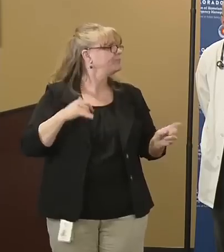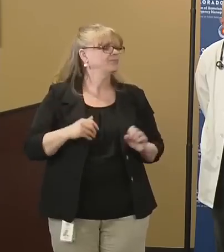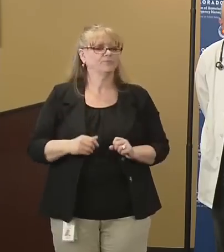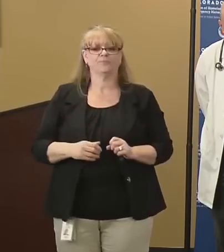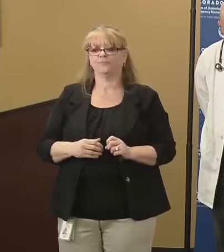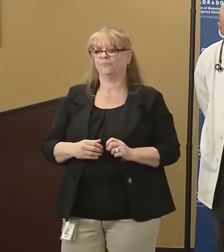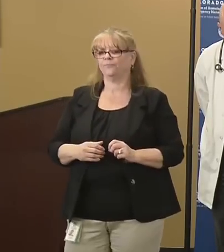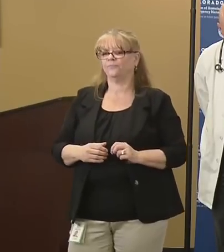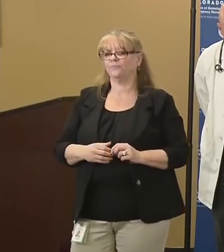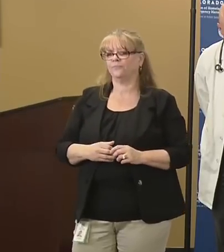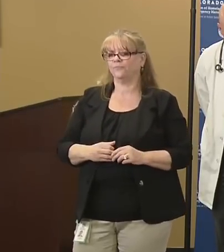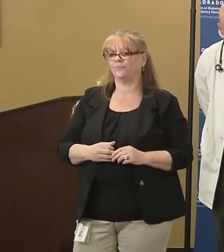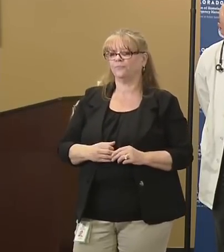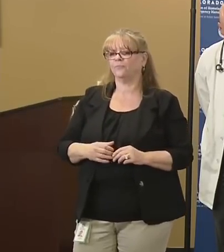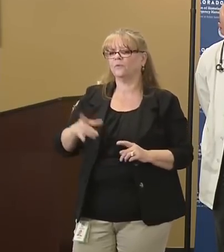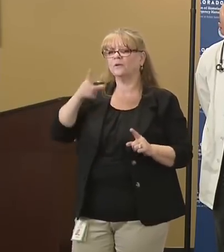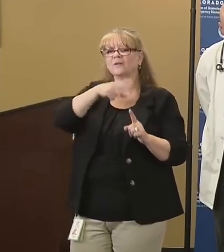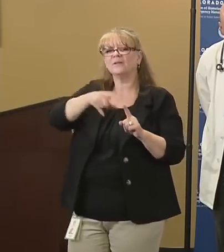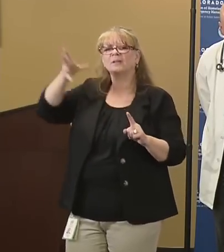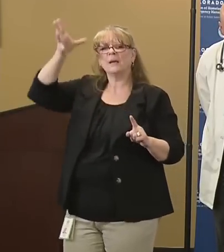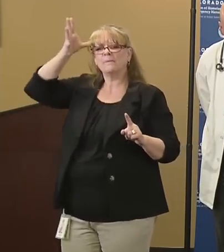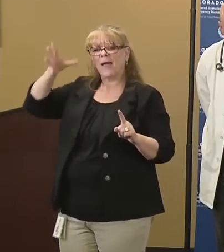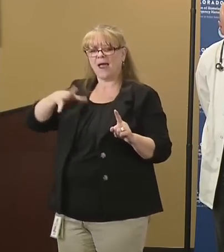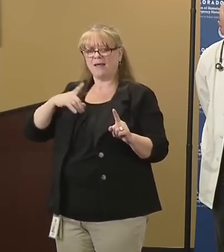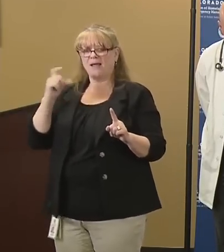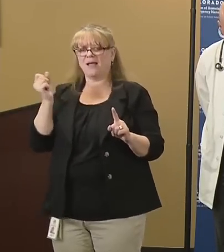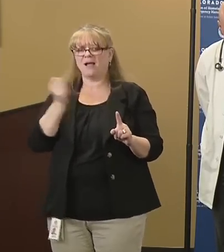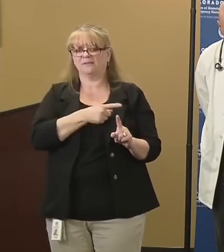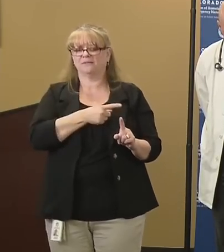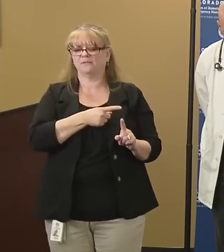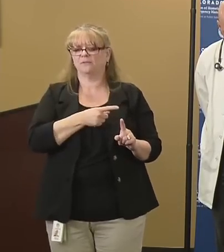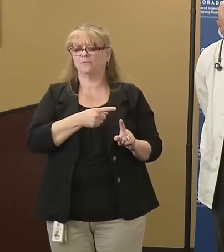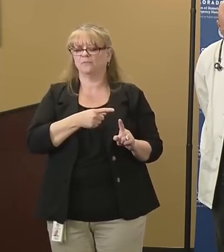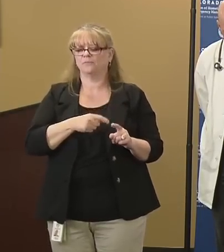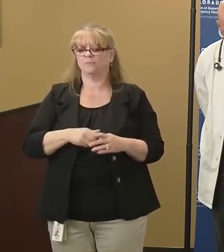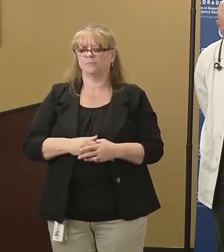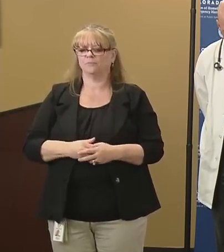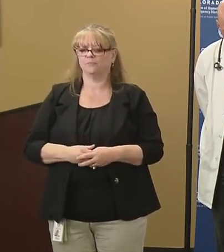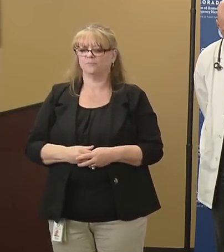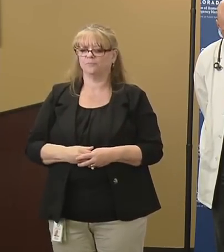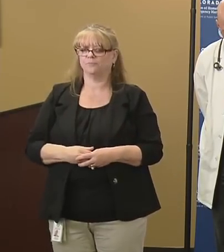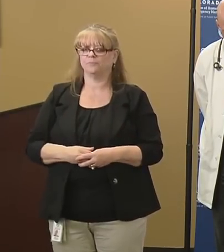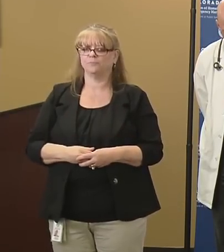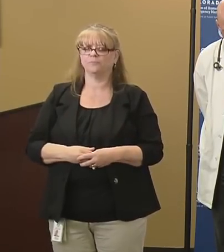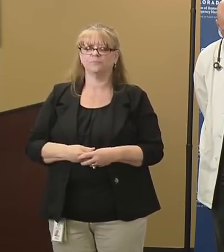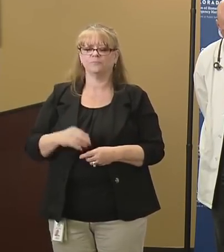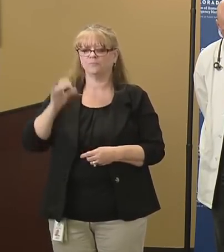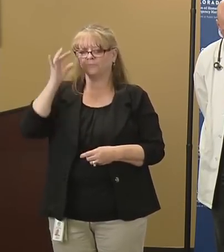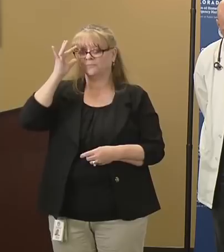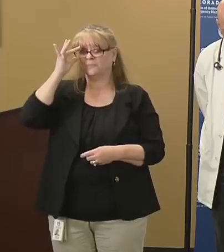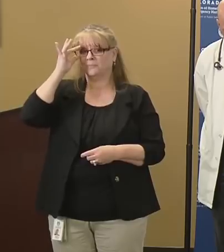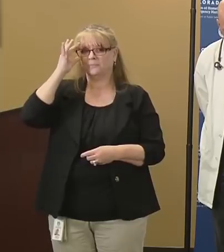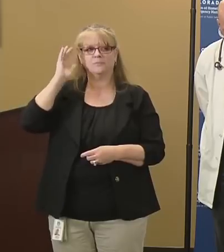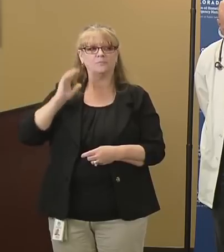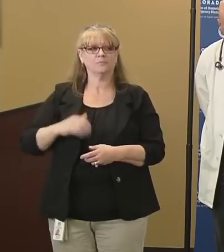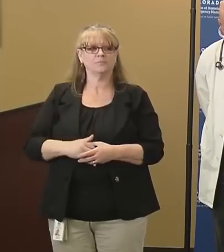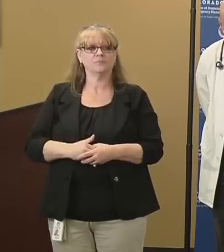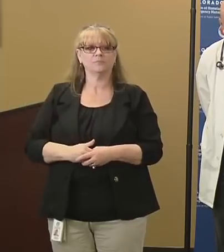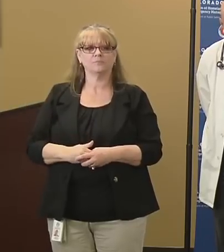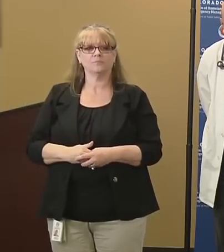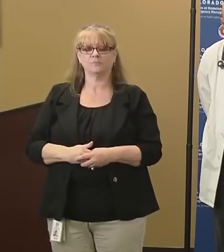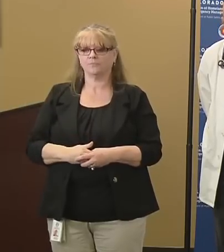Hey, this is John Herrick with the Colorado Independent. Governor, the state has a goal of bringing about 1,000